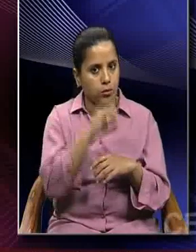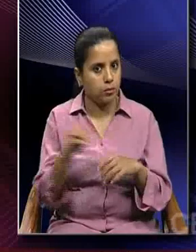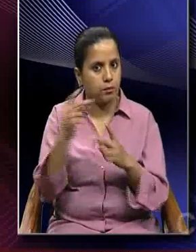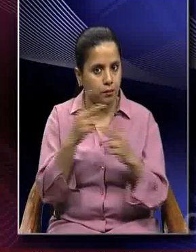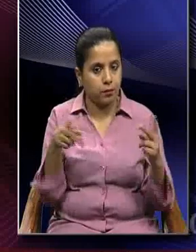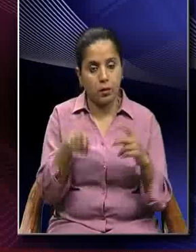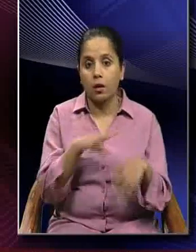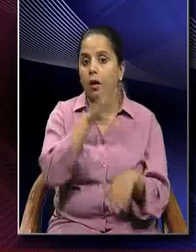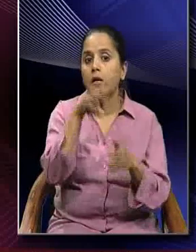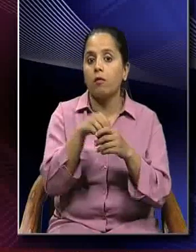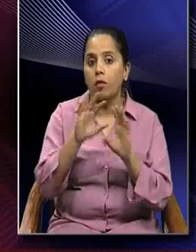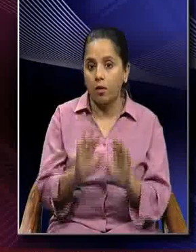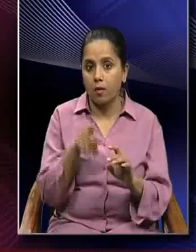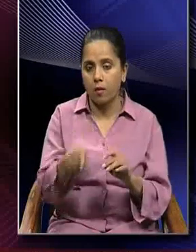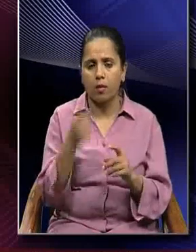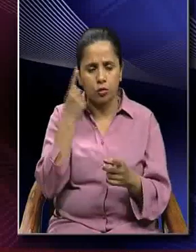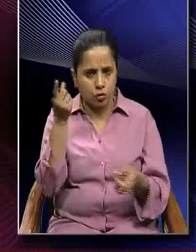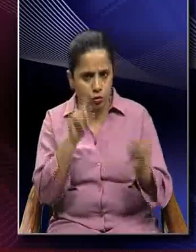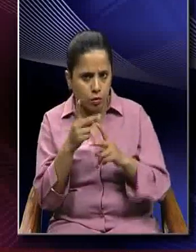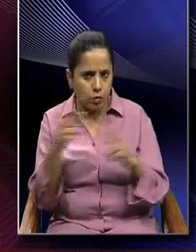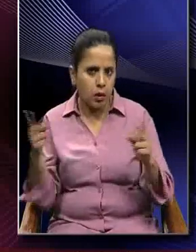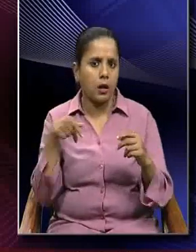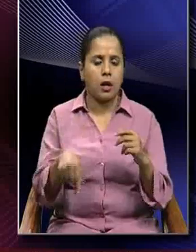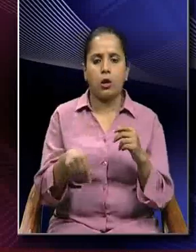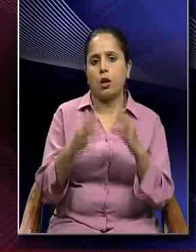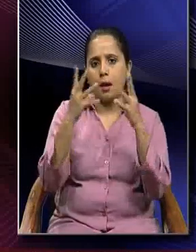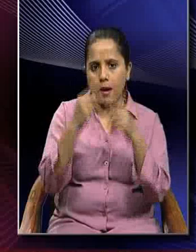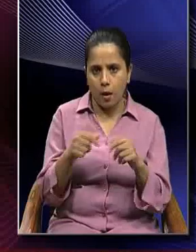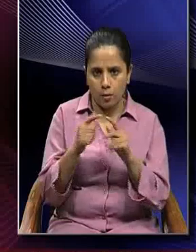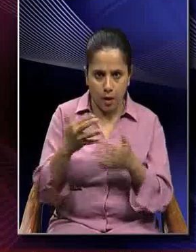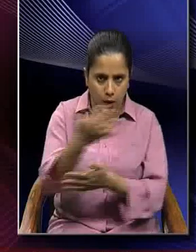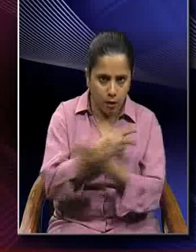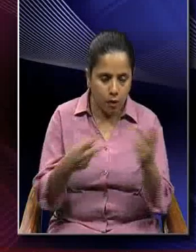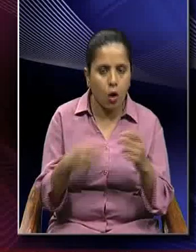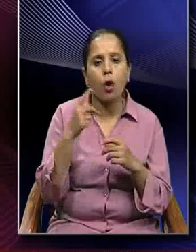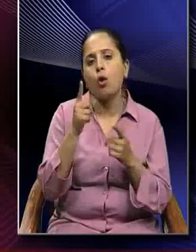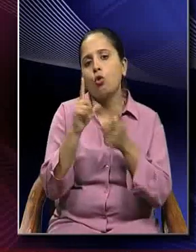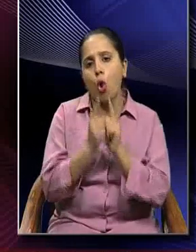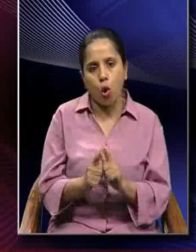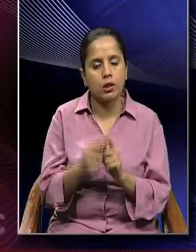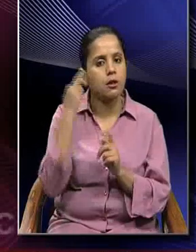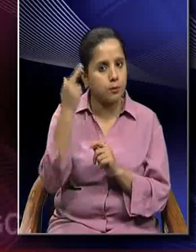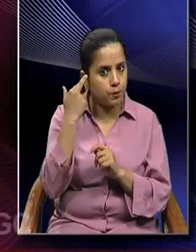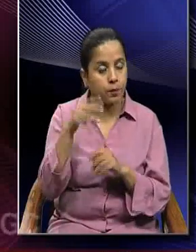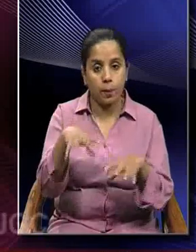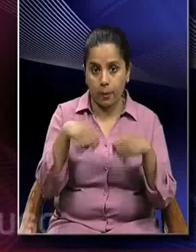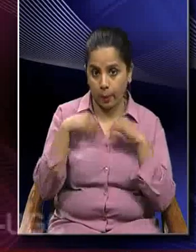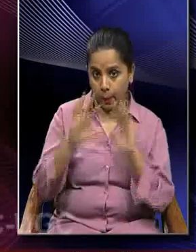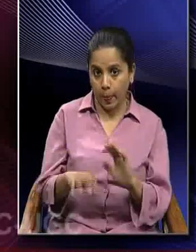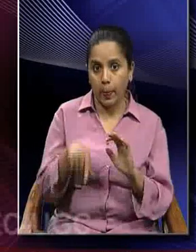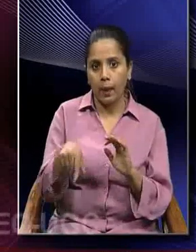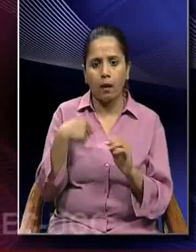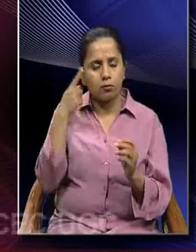This would involve the manipulation of numerical data, the use of logical reasoning, and the adoption of an